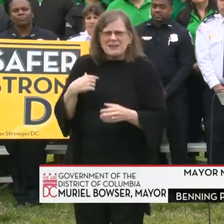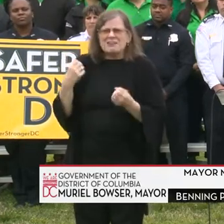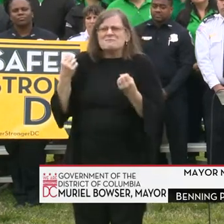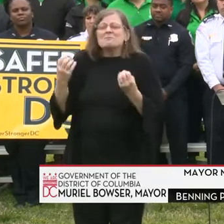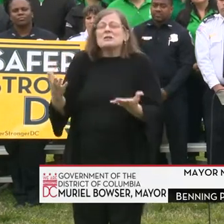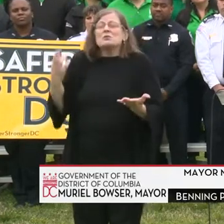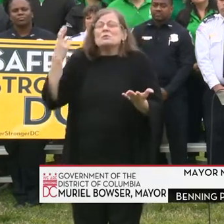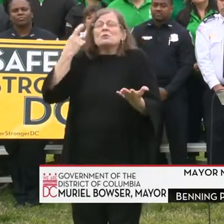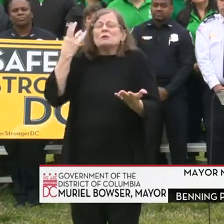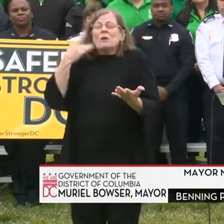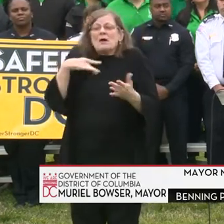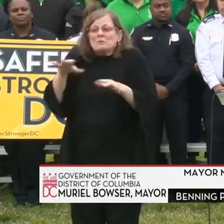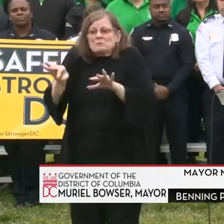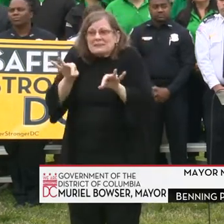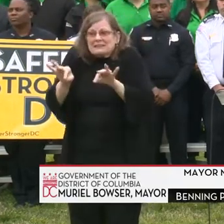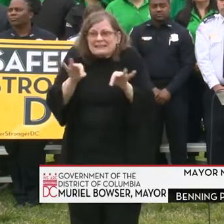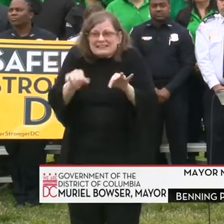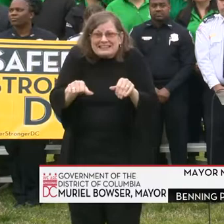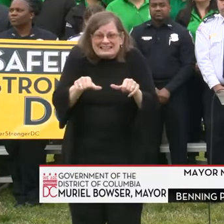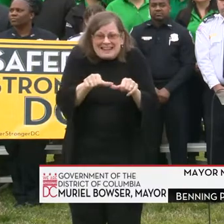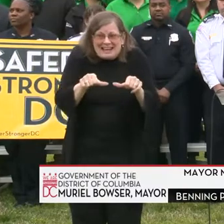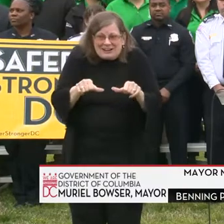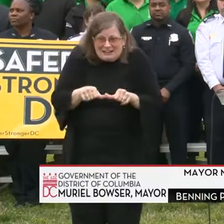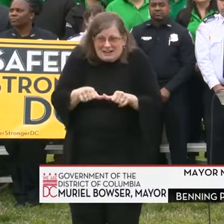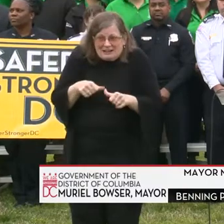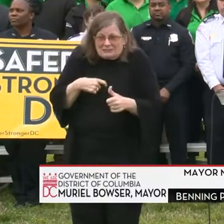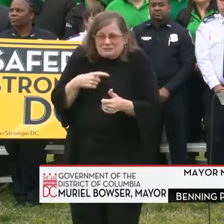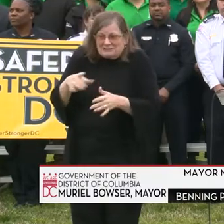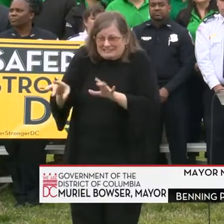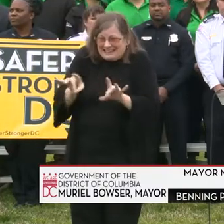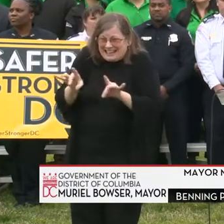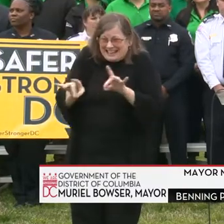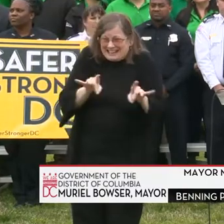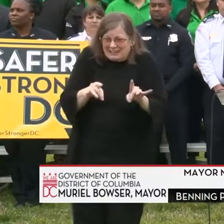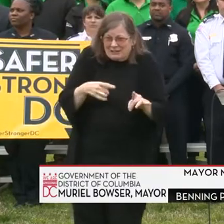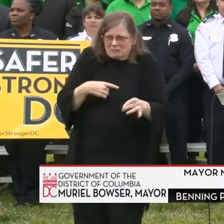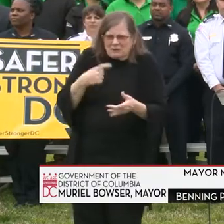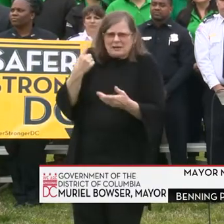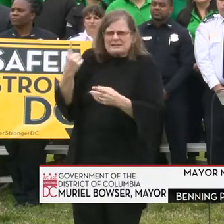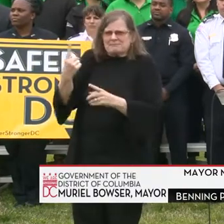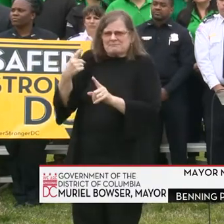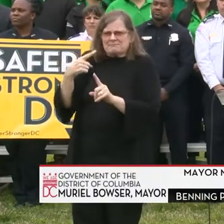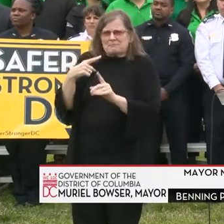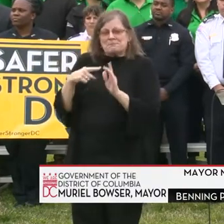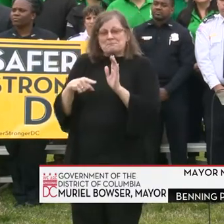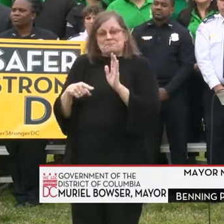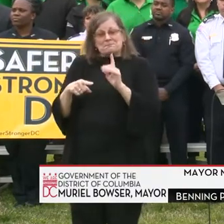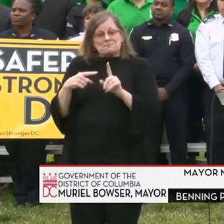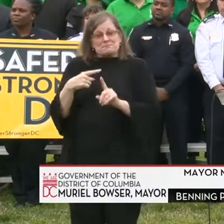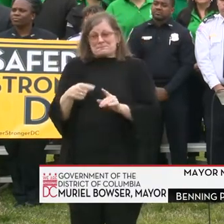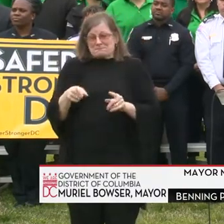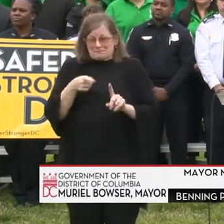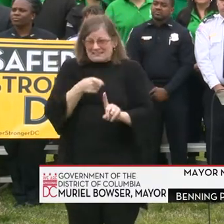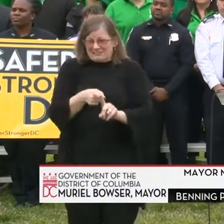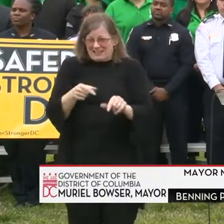we did have an area like this that was particularly plagued with homicides, it would be one of the criteria we would use, for sure.